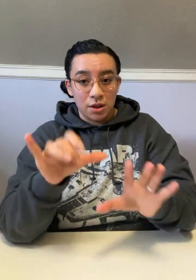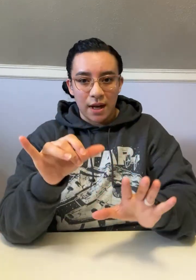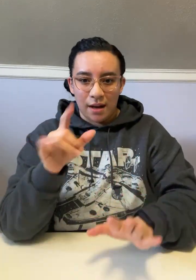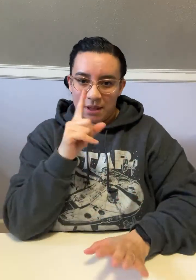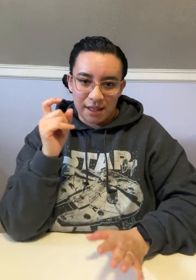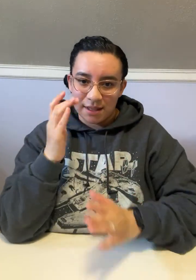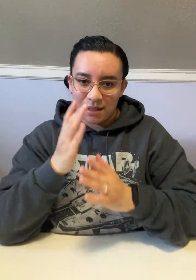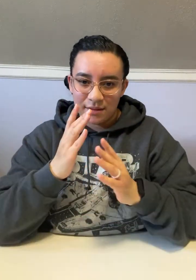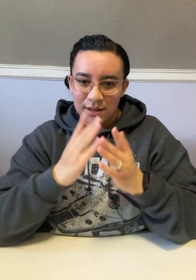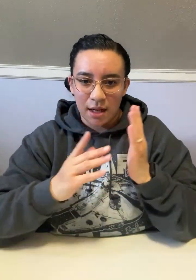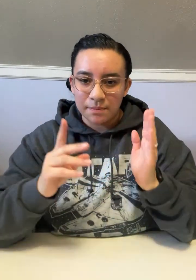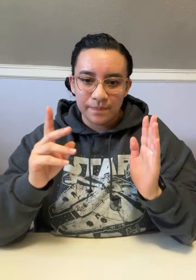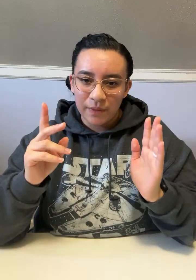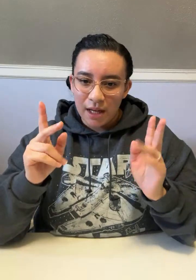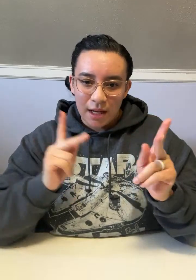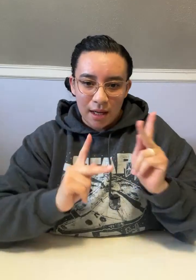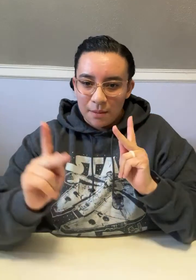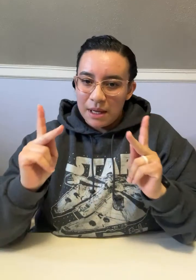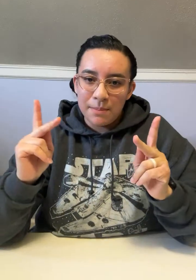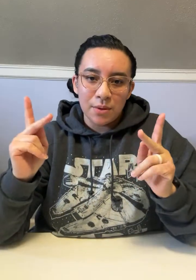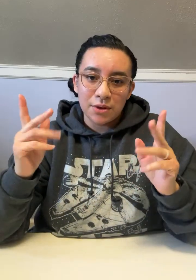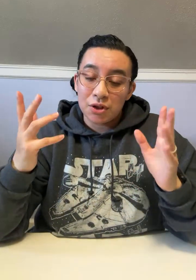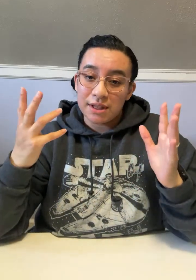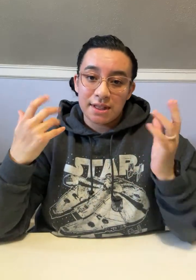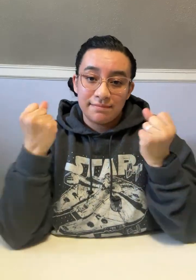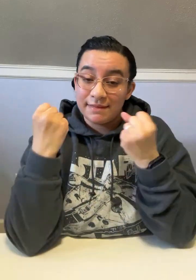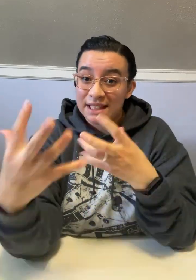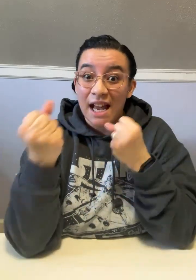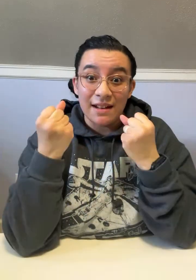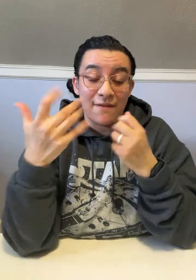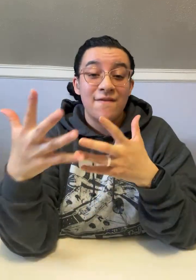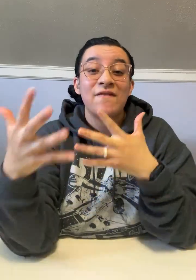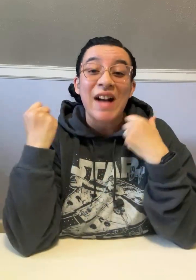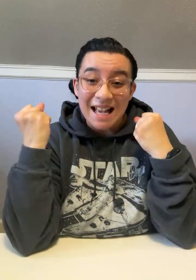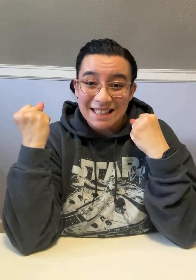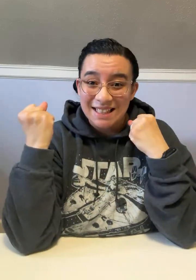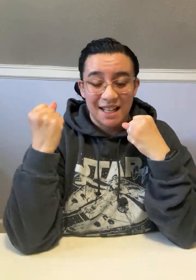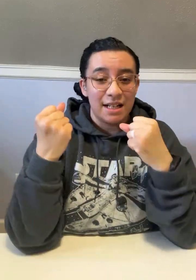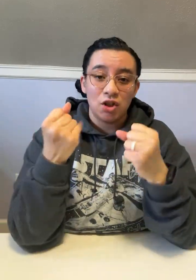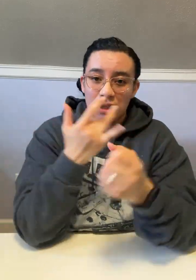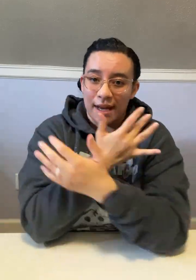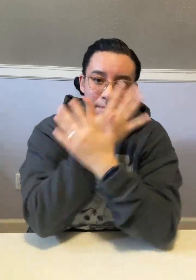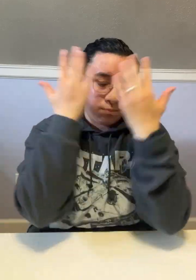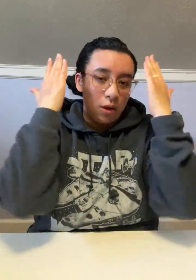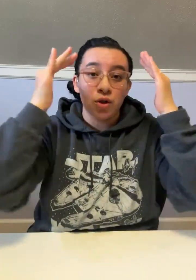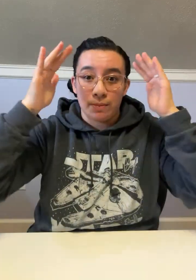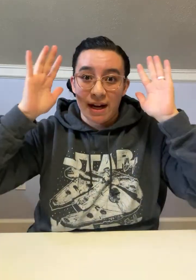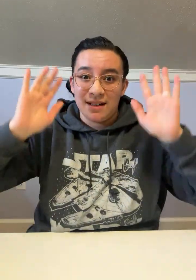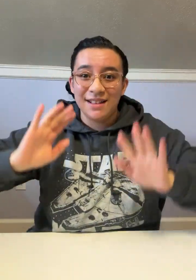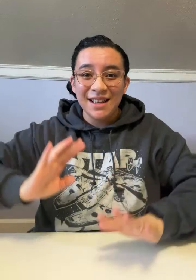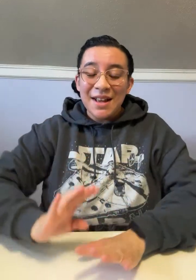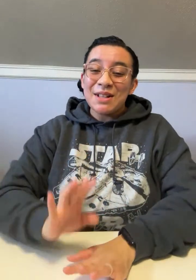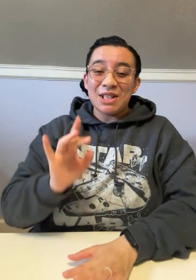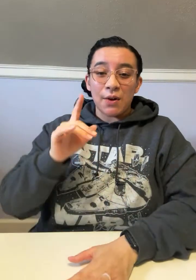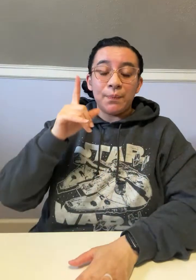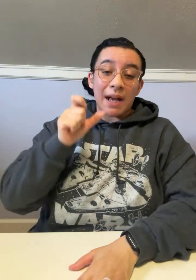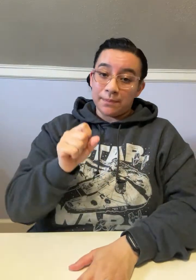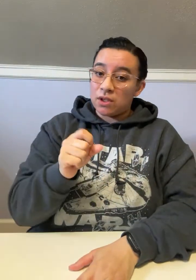that because some people just sign fast and it's just like blows your mind. So yeah, so you